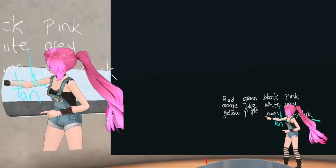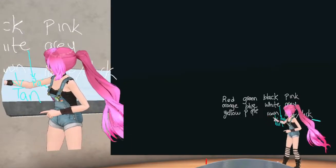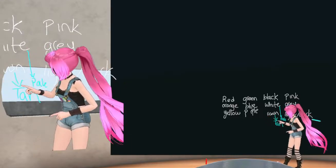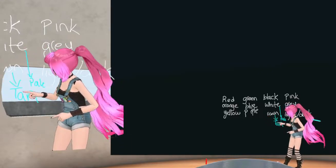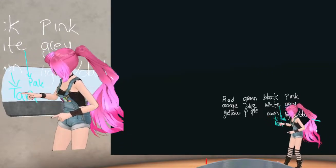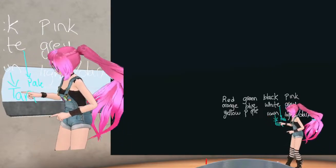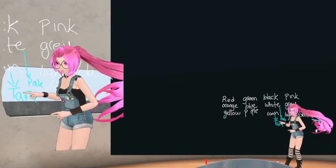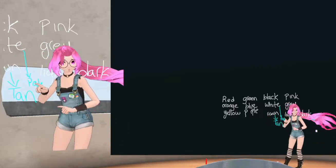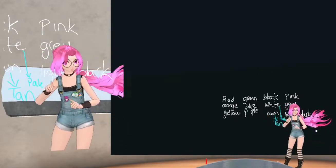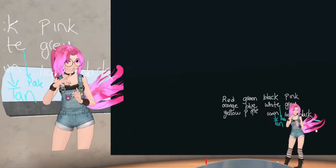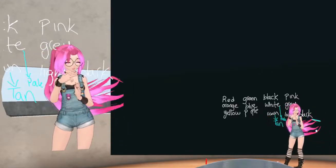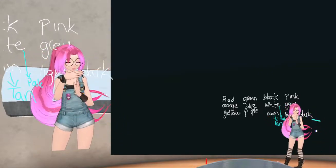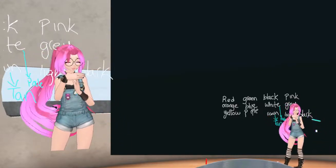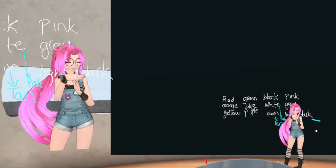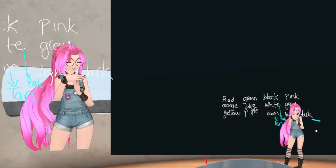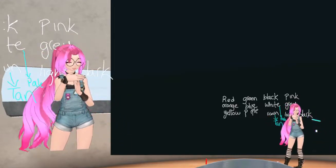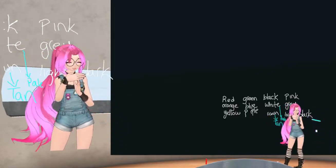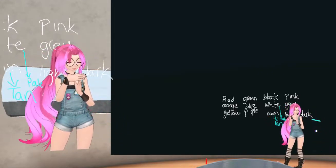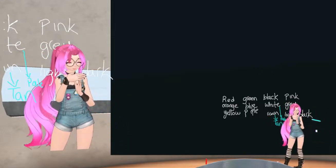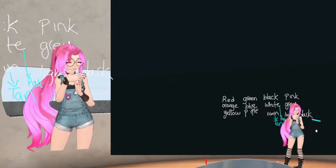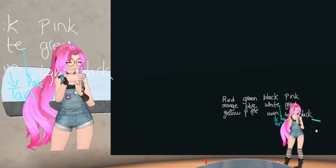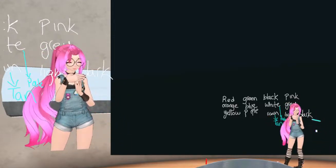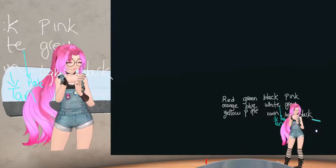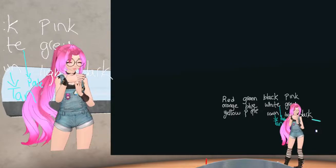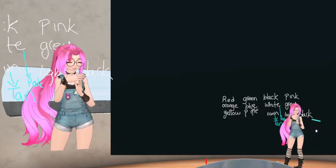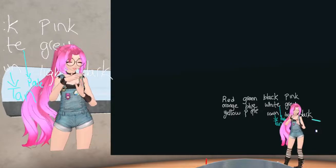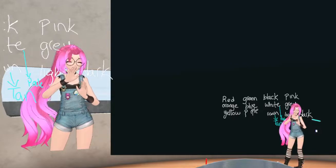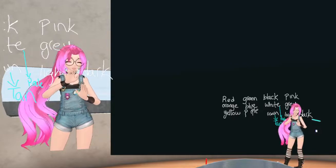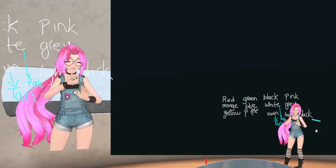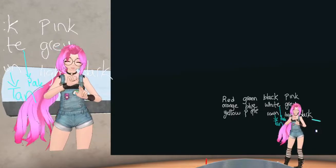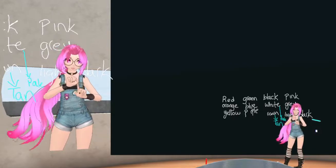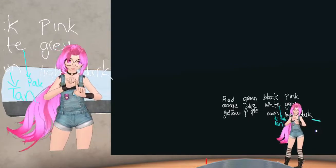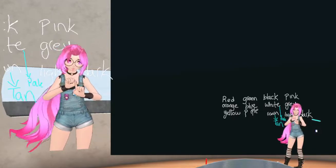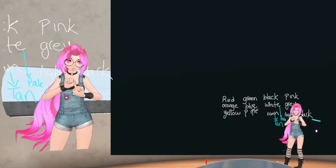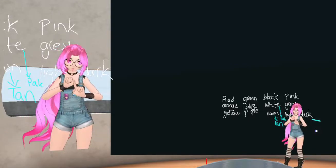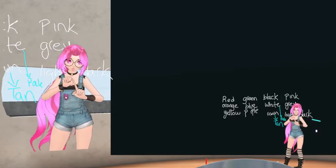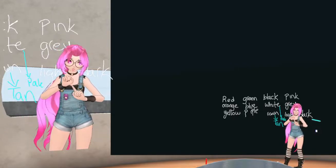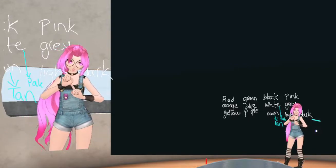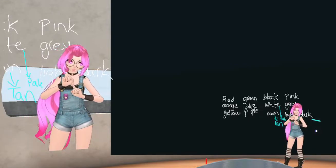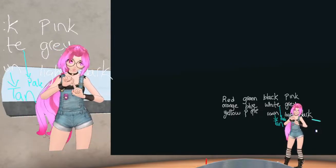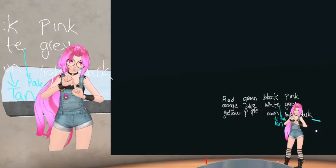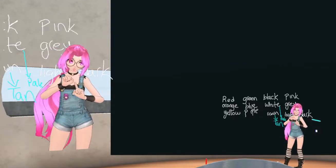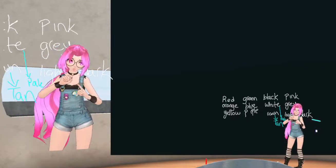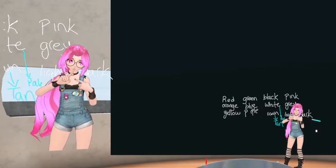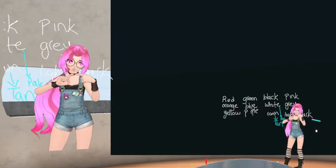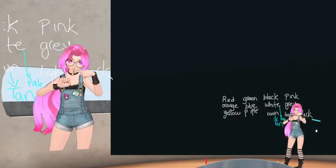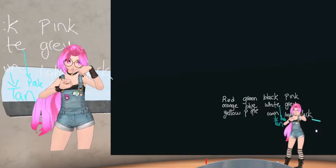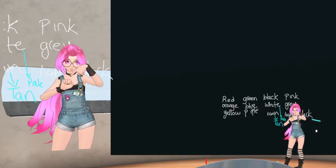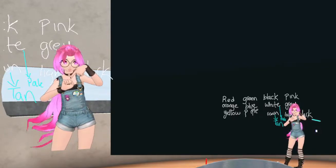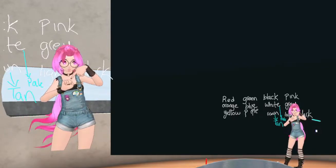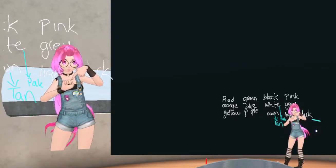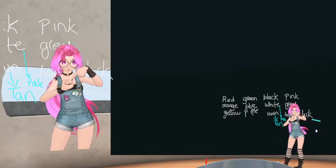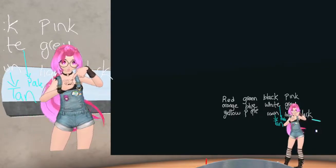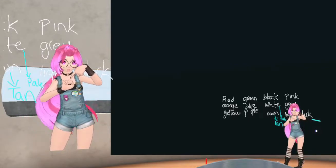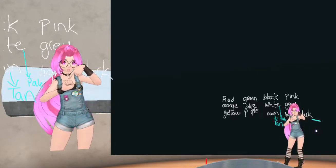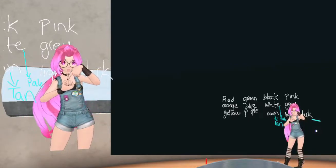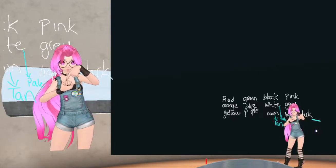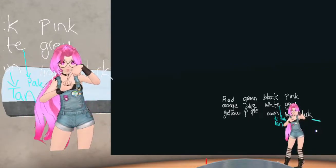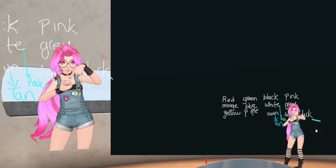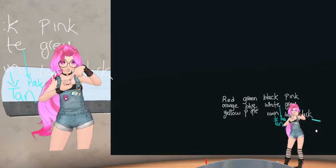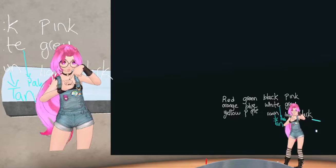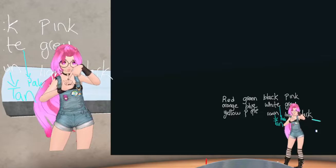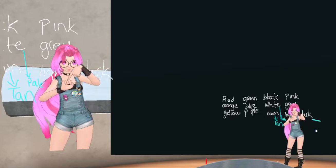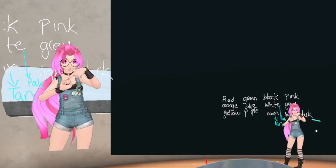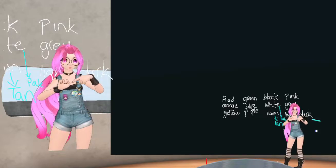hand, I do a T. So T. T for tan. So in real life, you have that thumb in between your index